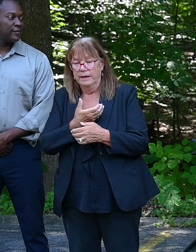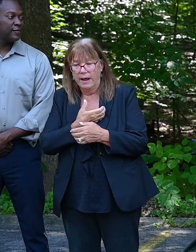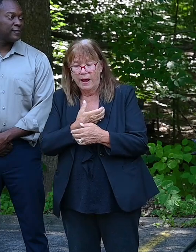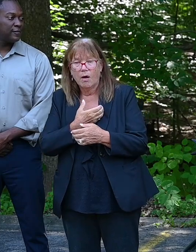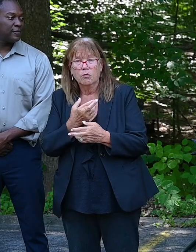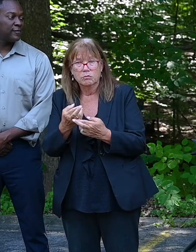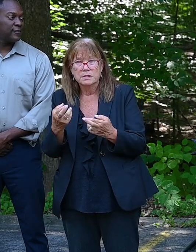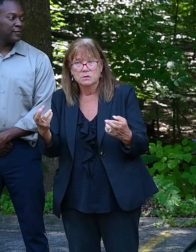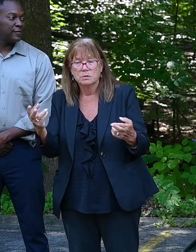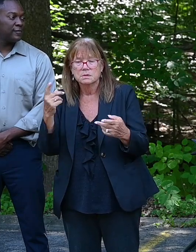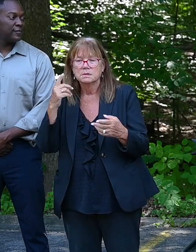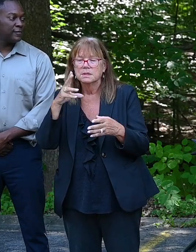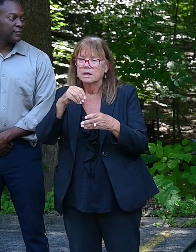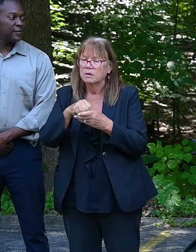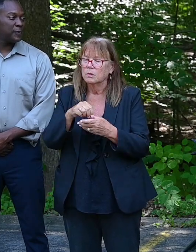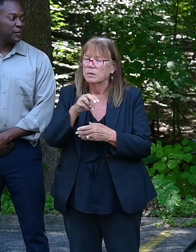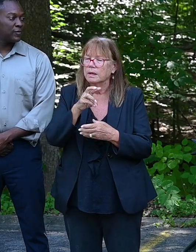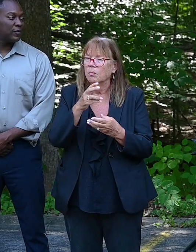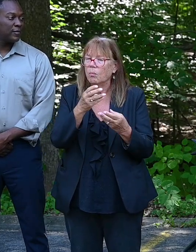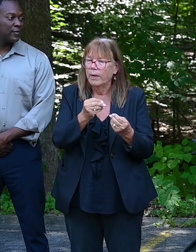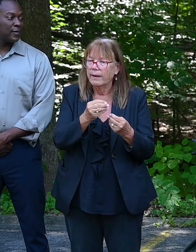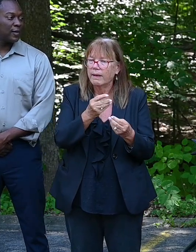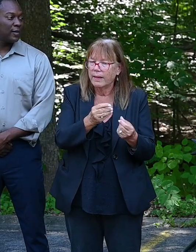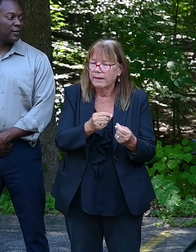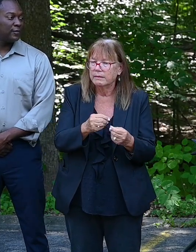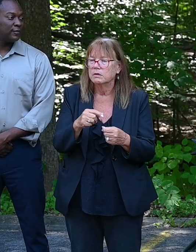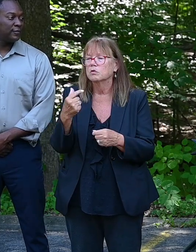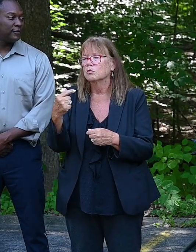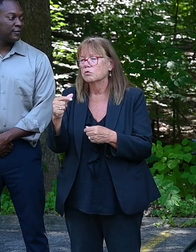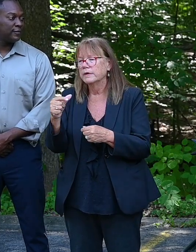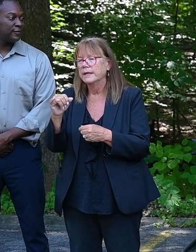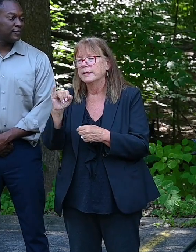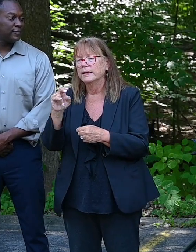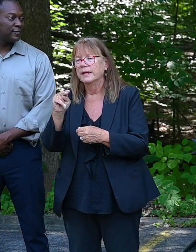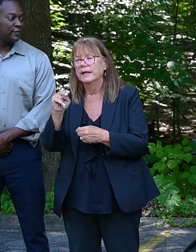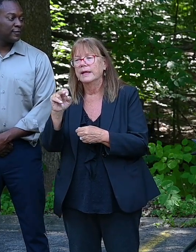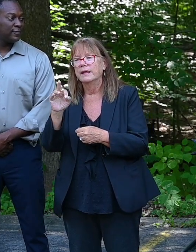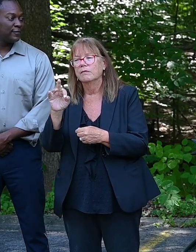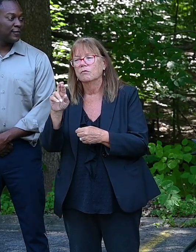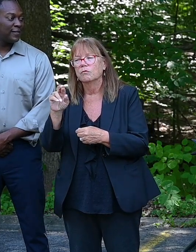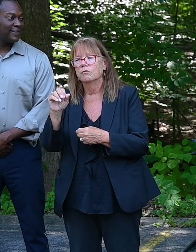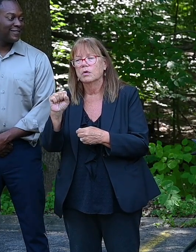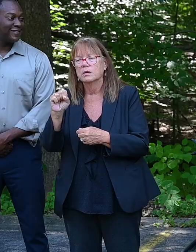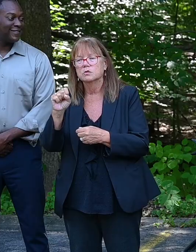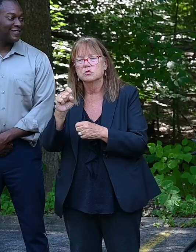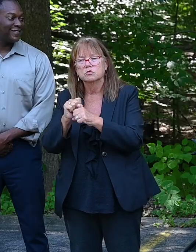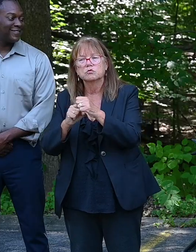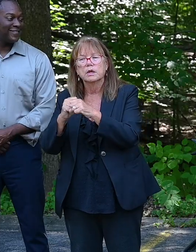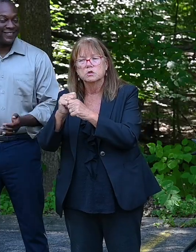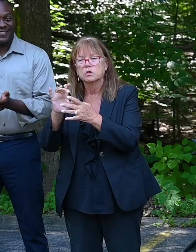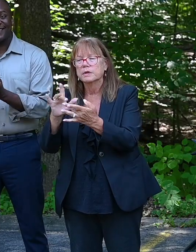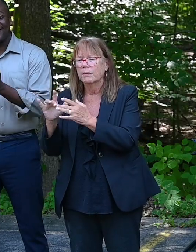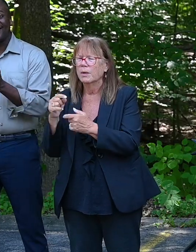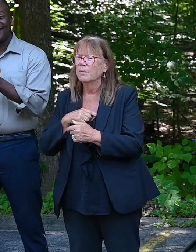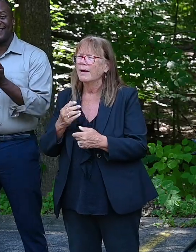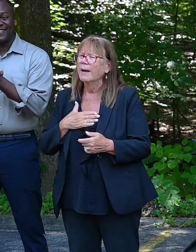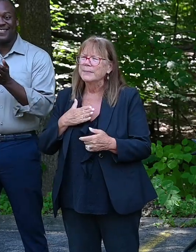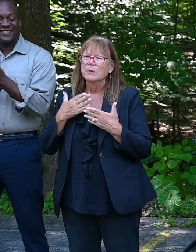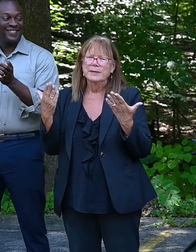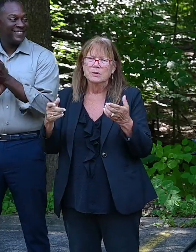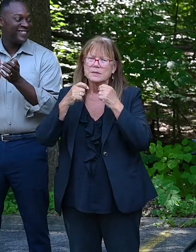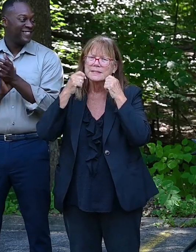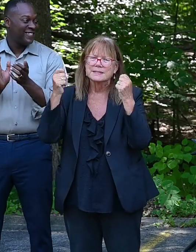our forested areas, and our green infrastructure network. So we're happy to be here today to celebrate our environmental accomplishments. Thank you.